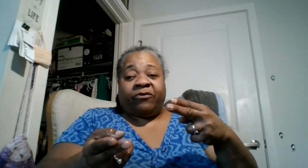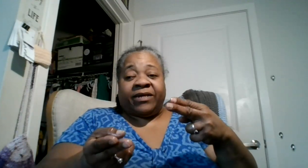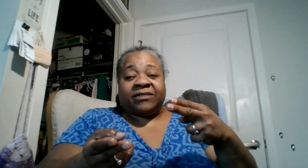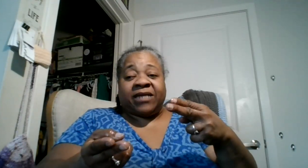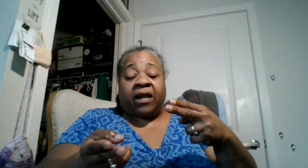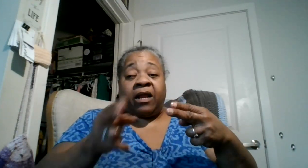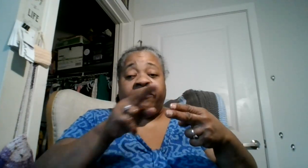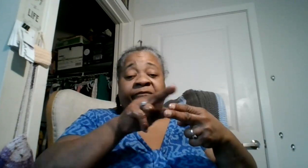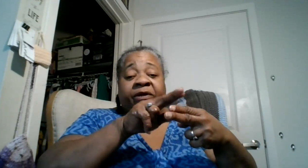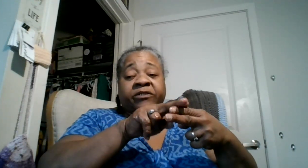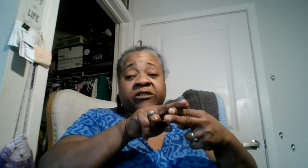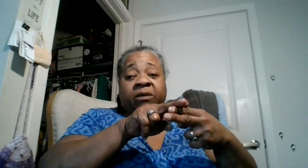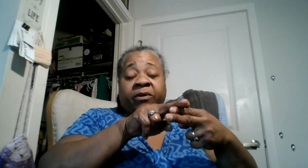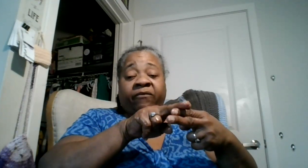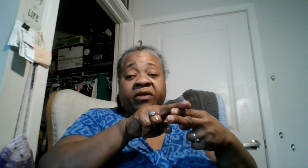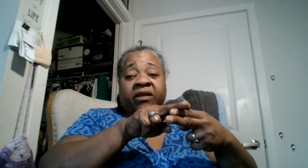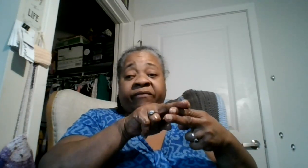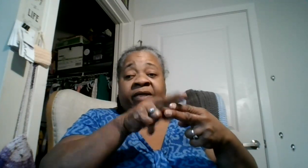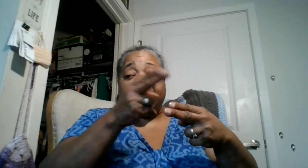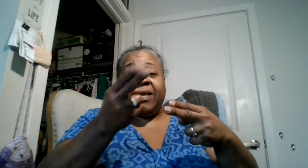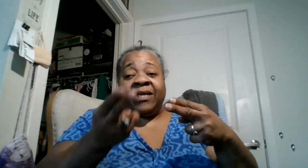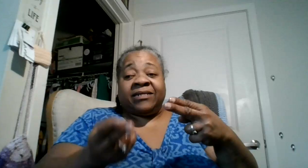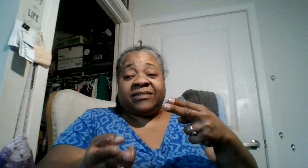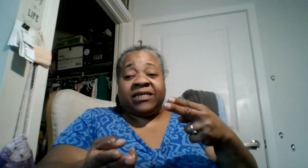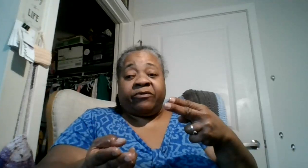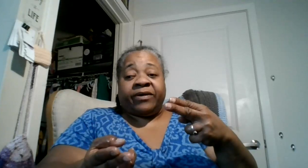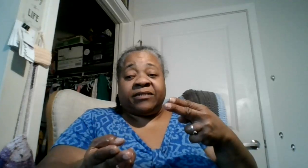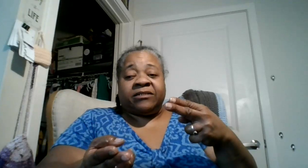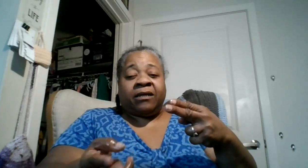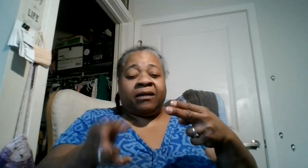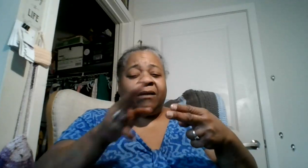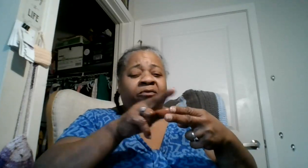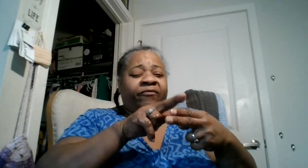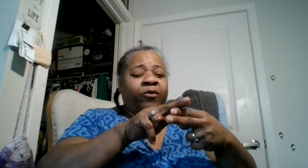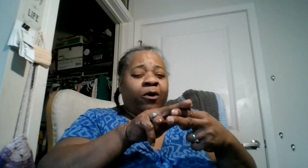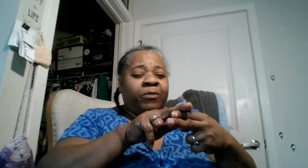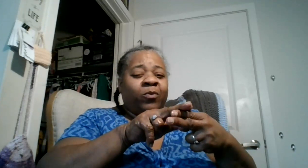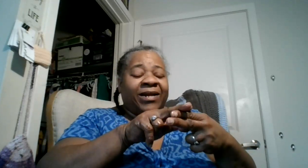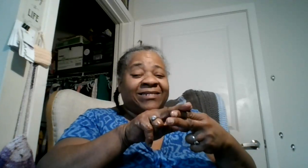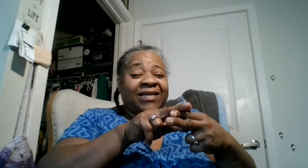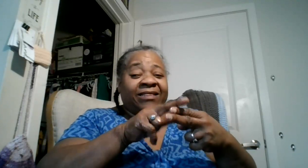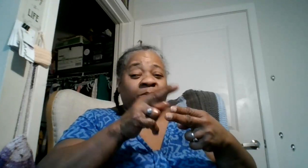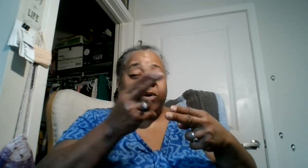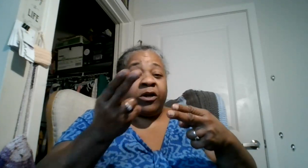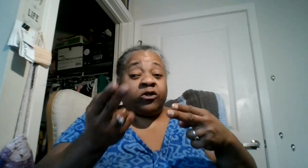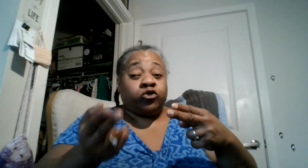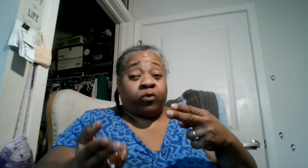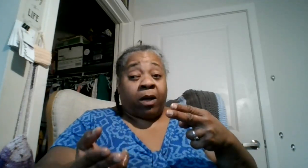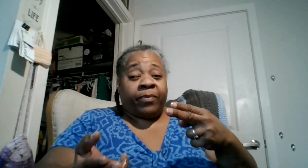Decrease. Kind of like your fingers are jumping off a cliff. Decrease. And I don't know if you heard me when I said that we're going to drop it